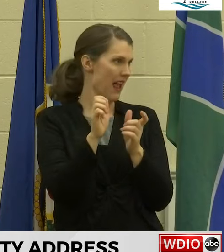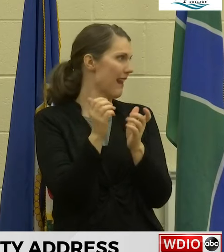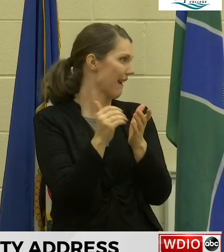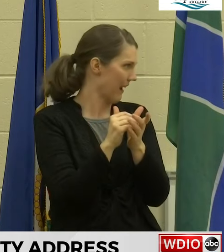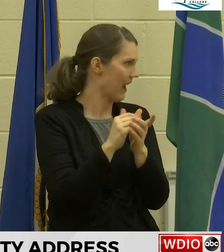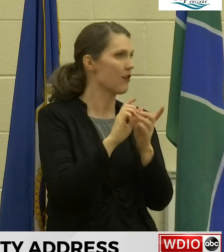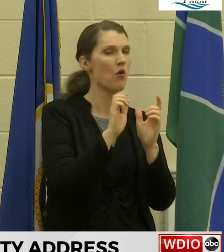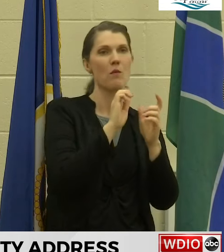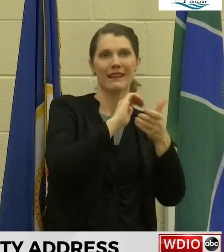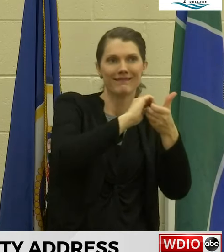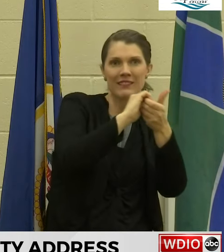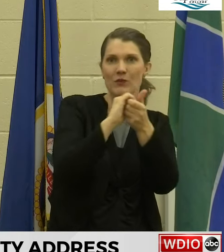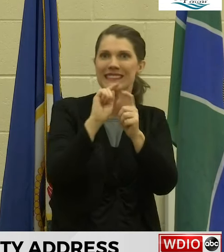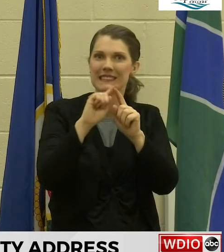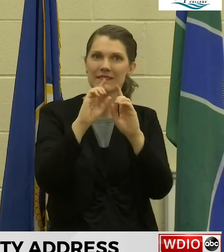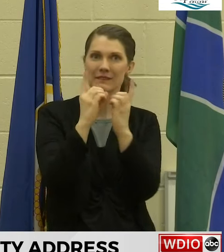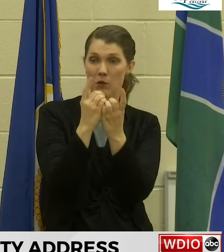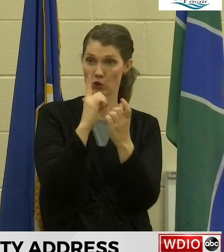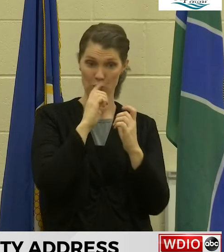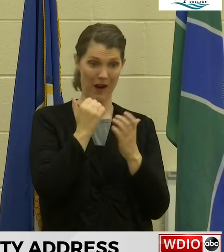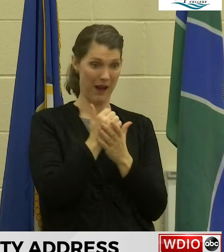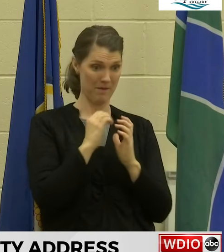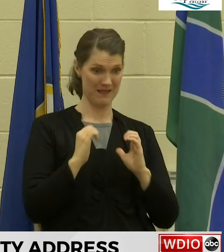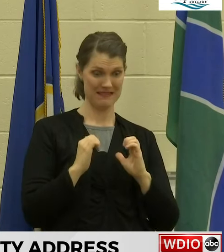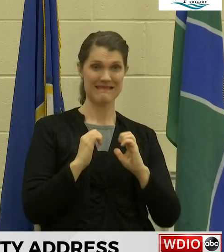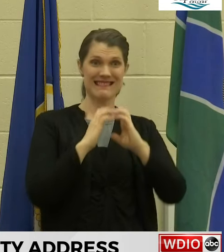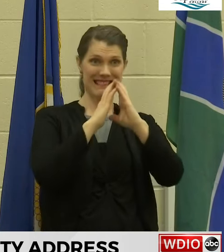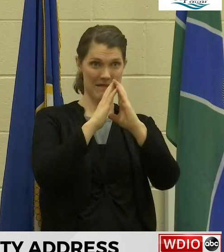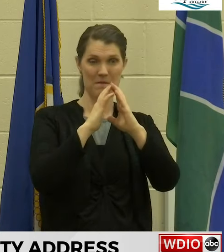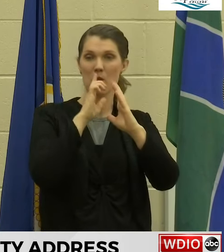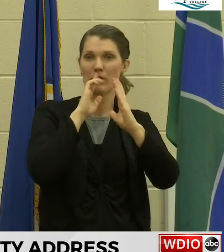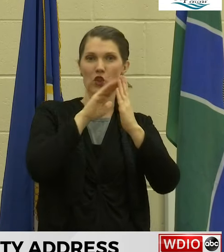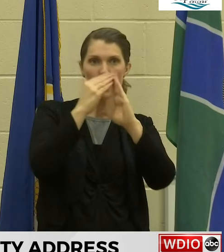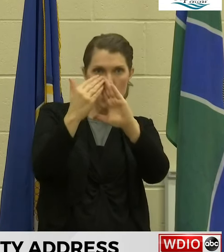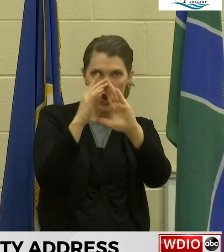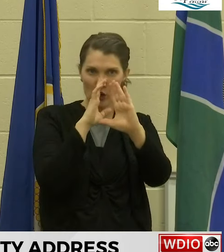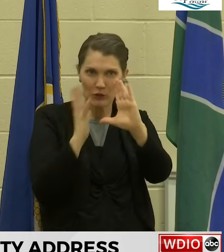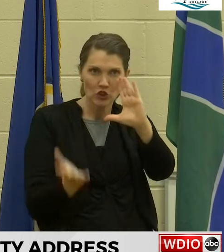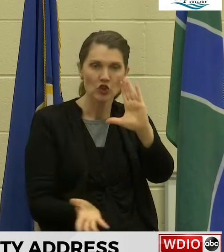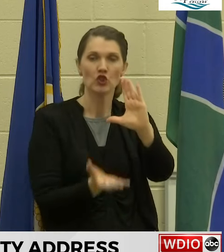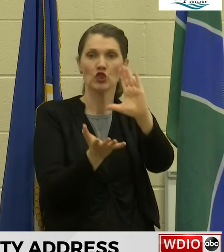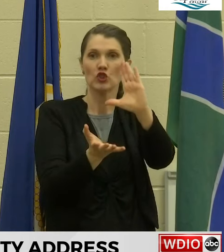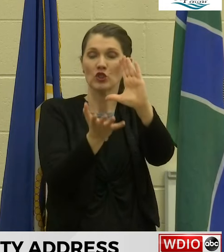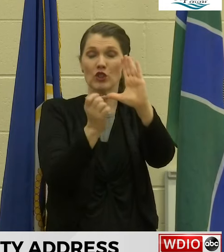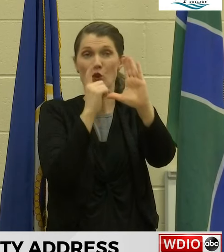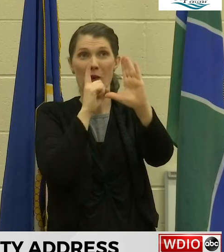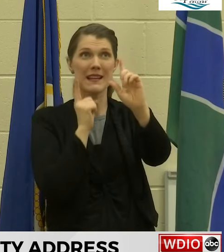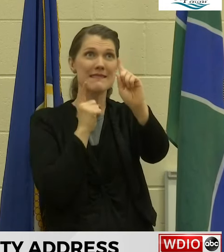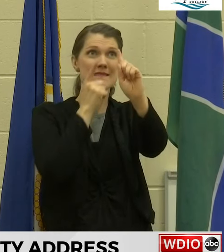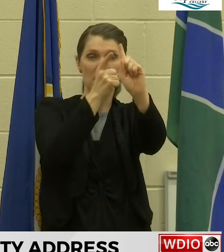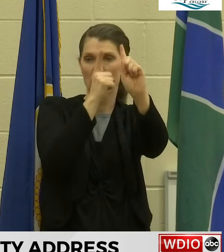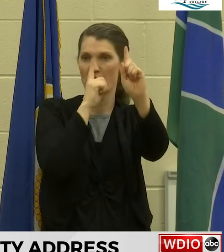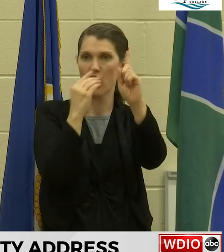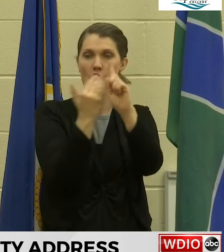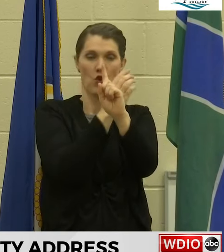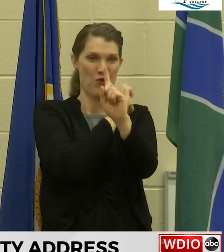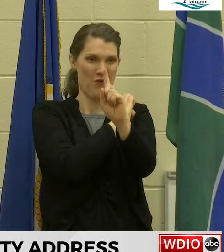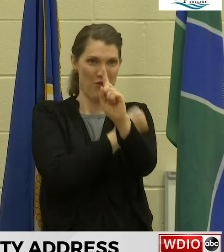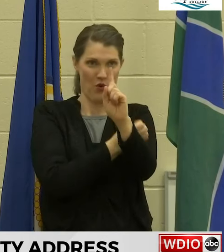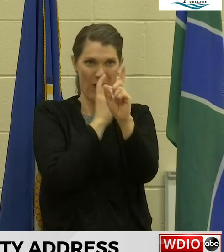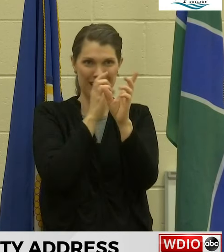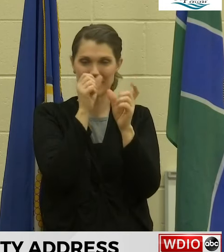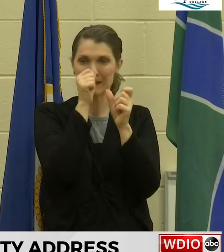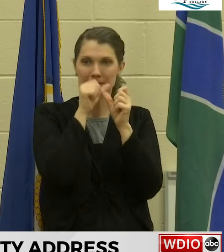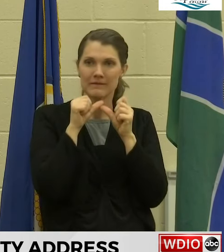departments, build the community will and partnerships needed to develop and implement and